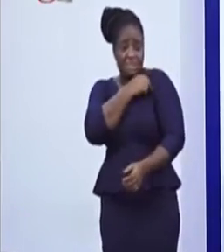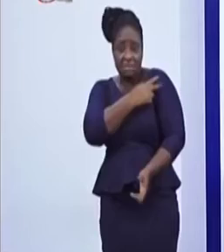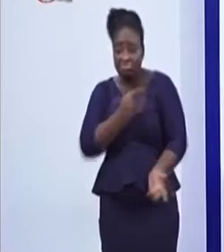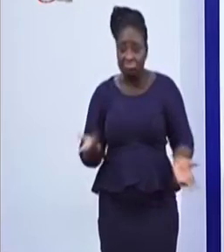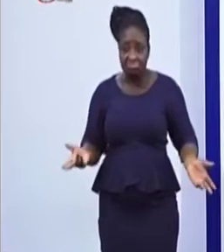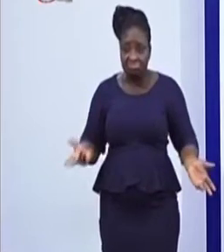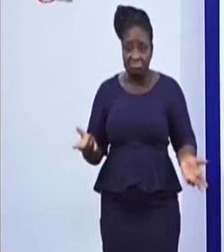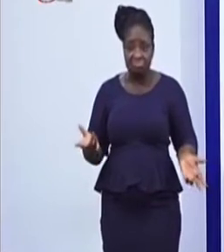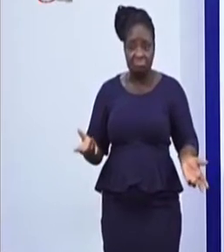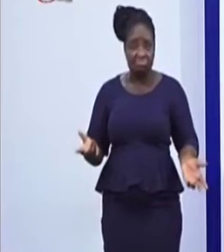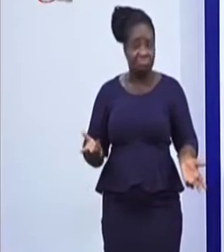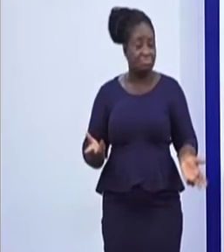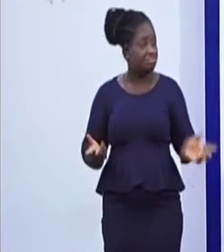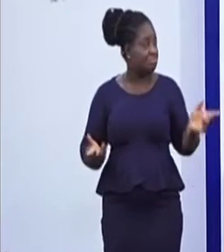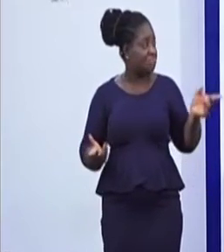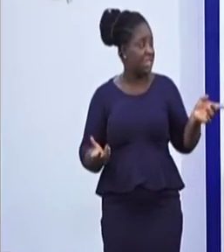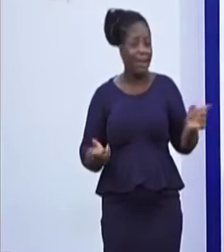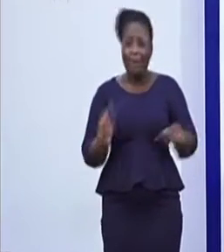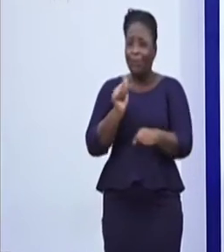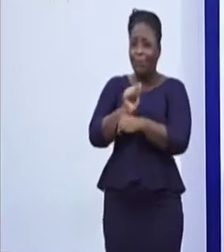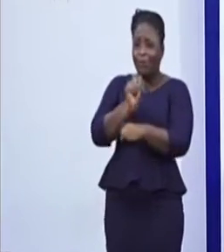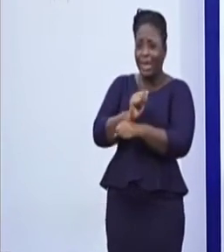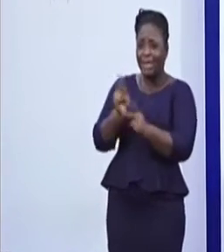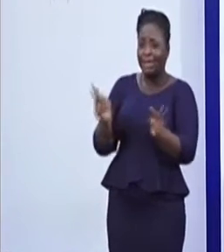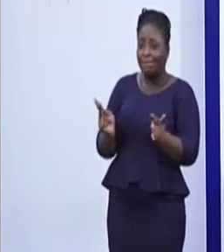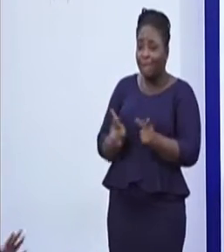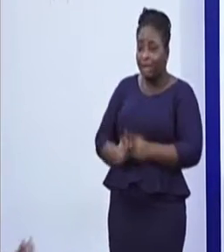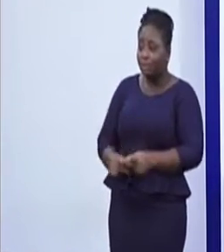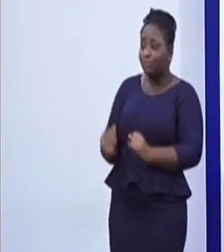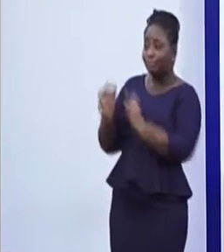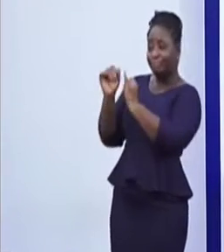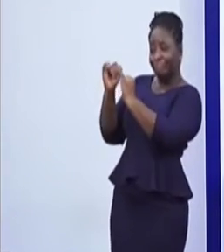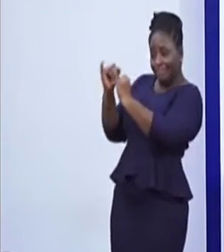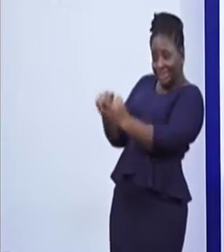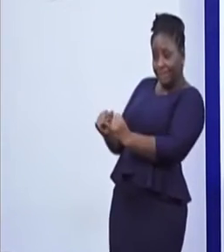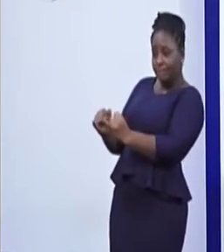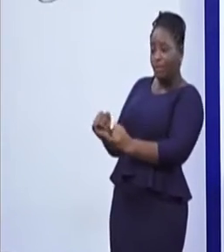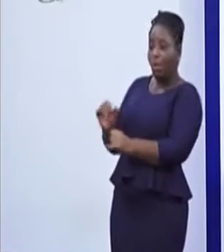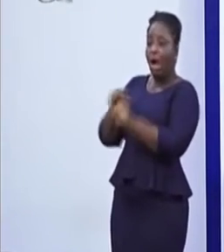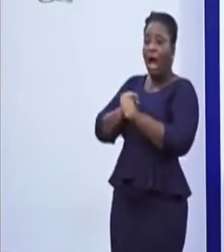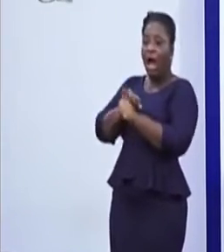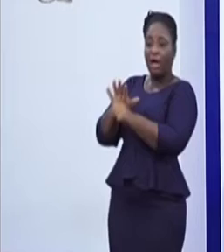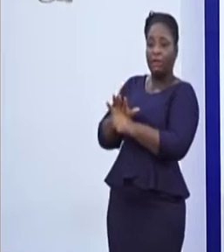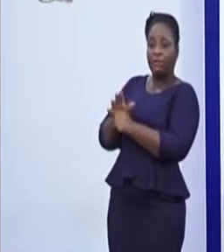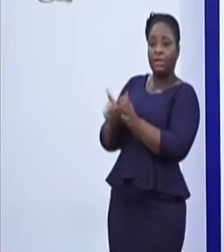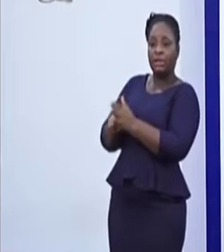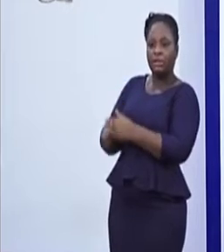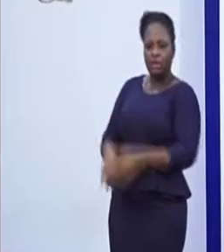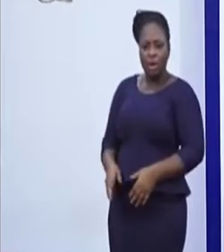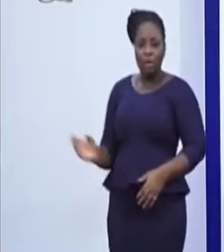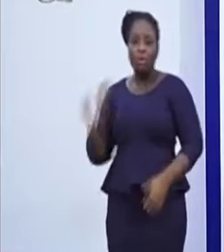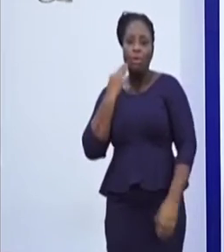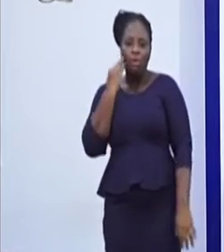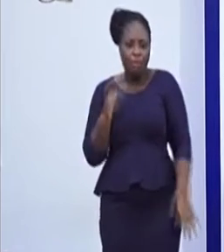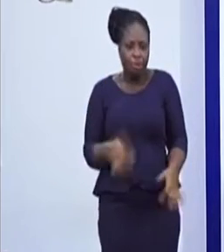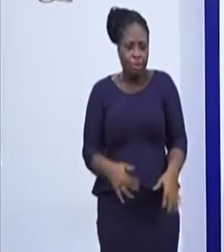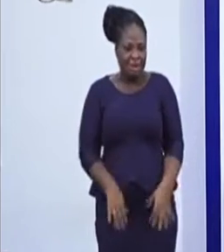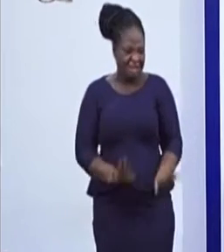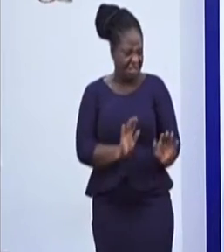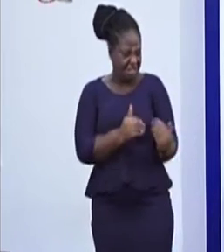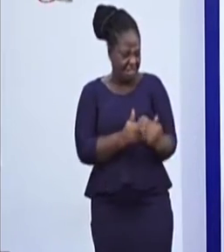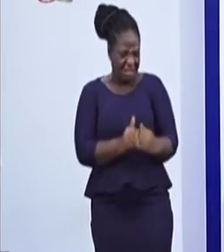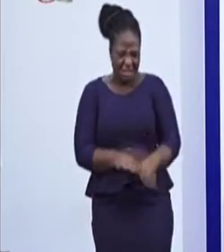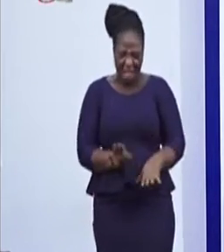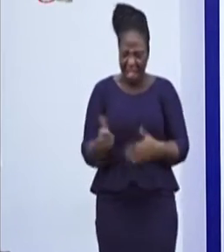talking about my hospital, but you work in a place that is solely for COVID-19, you go home, people see you differently, you